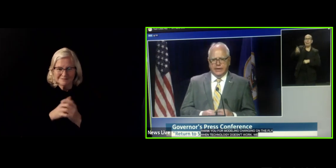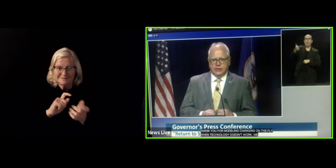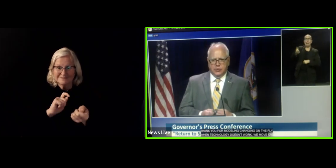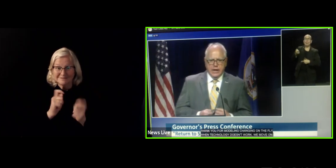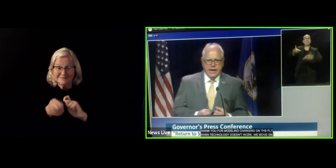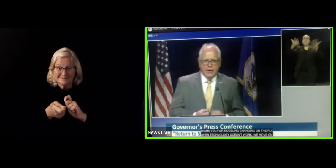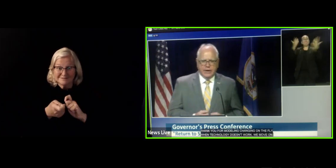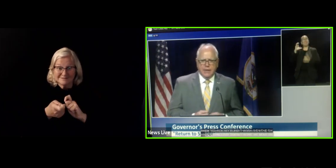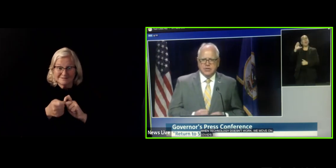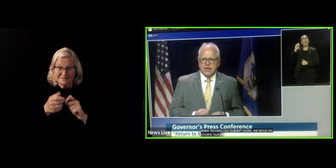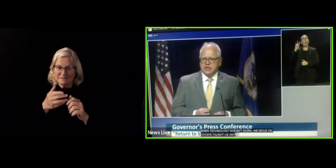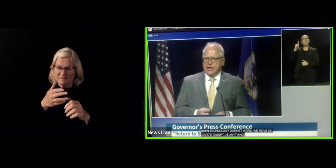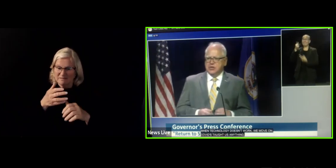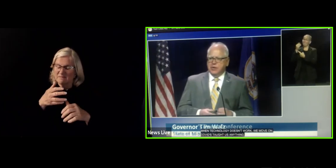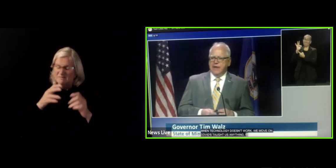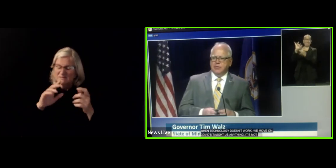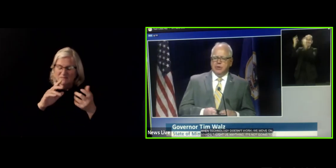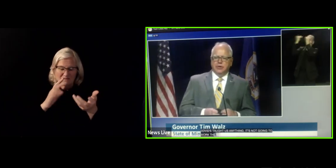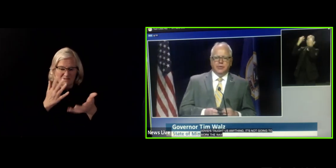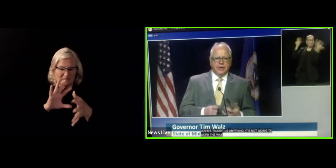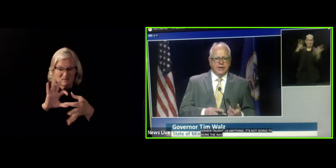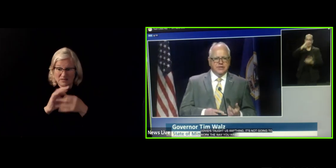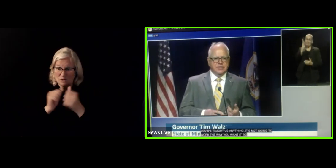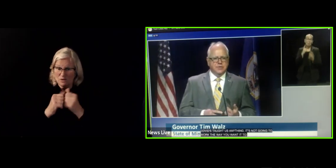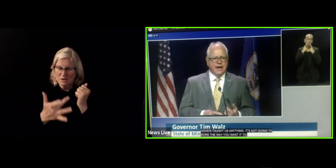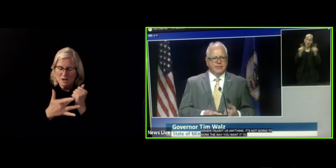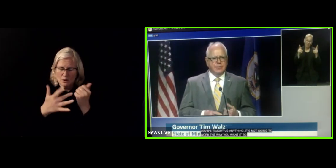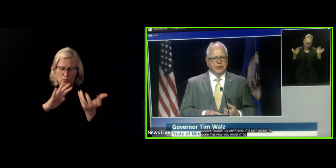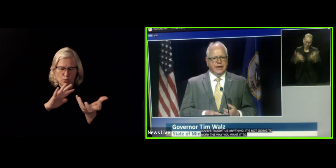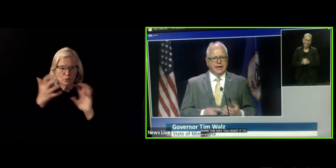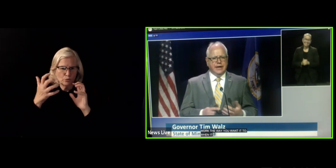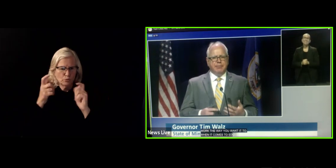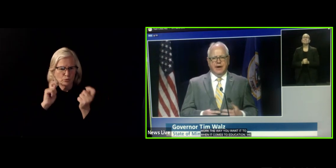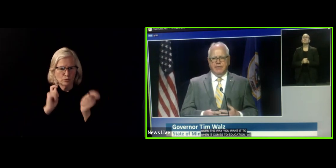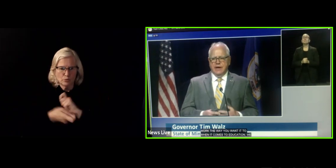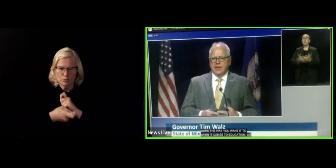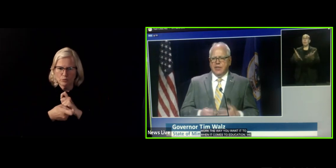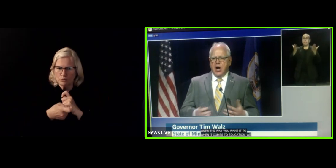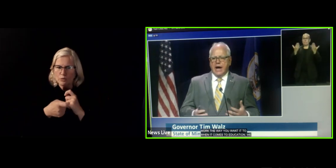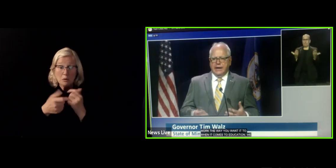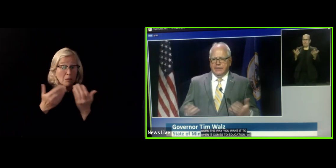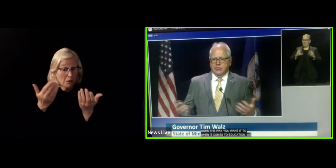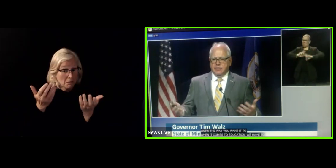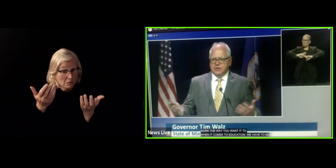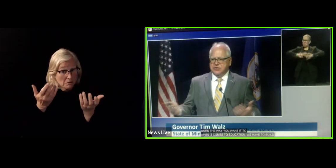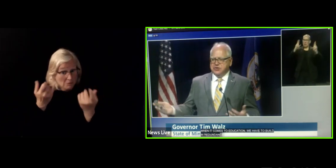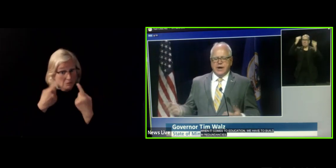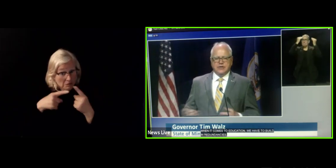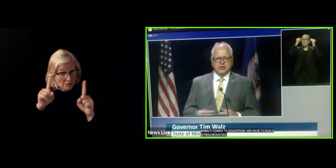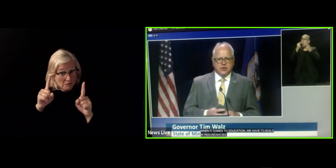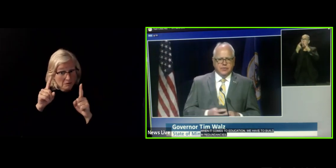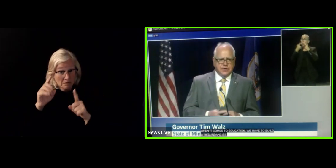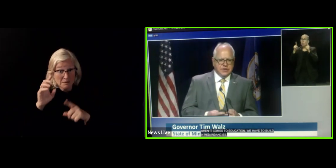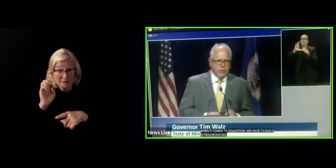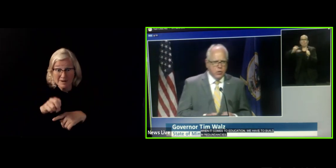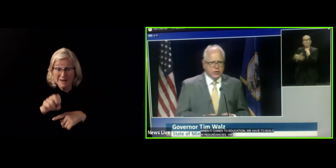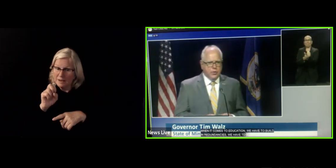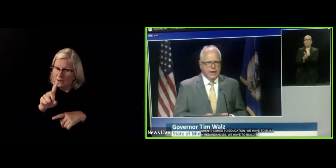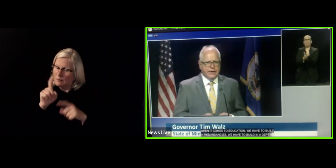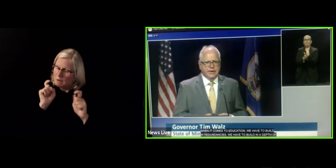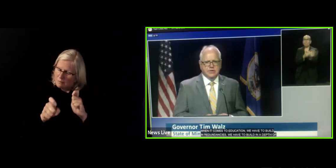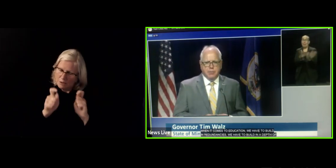want it to. And when it comes to education, we have to build in redundancies. We have to build in a depth of thought. And this just scratched the surface of the